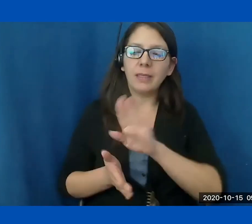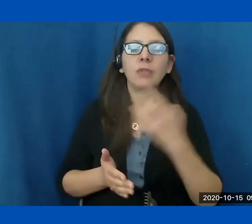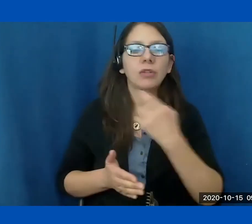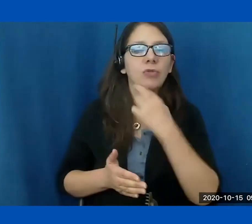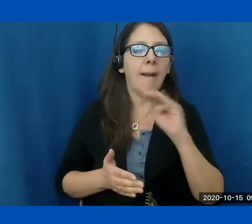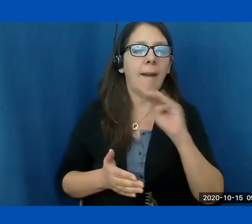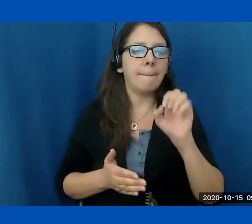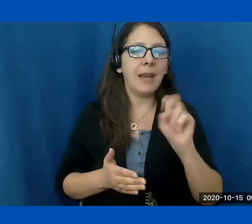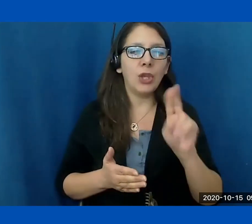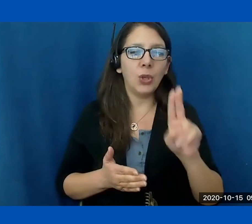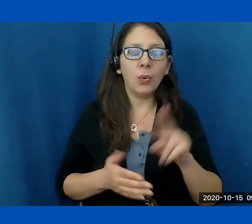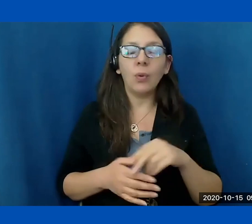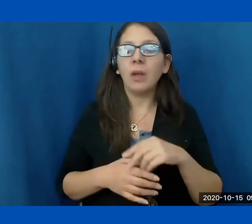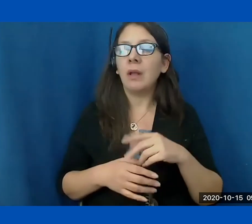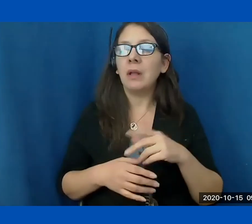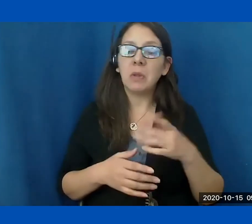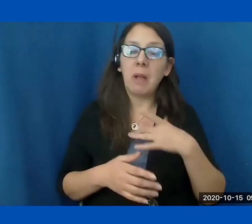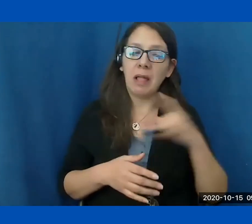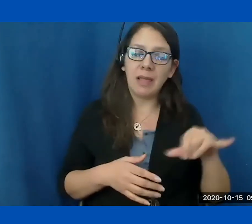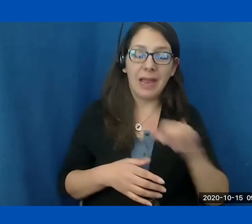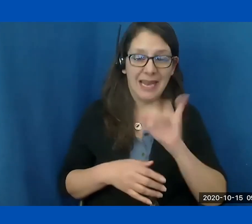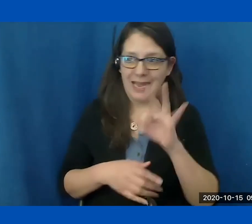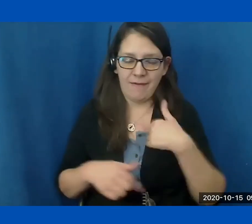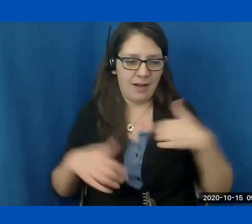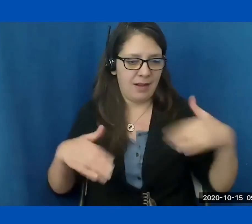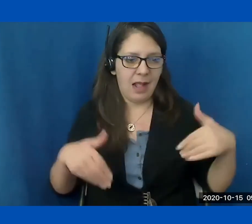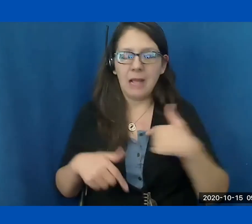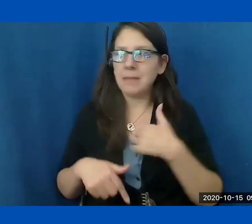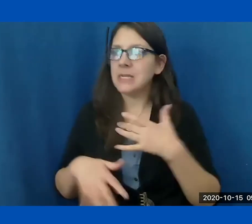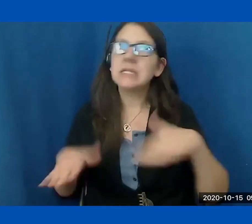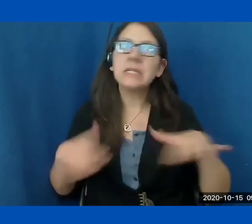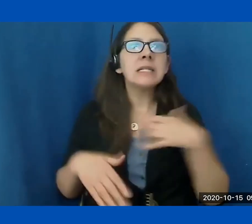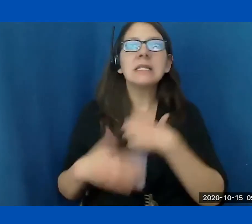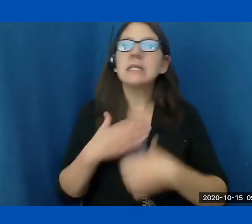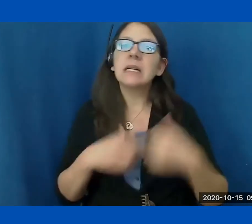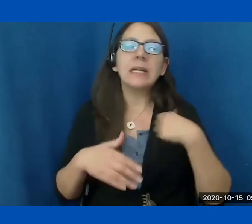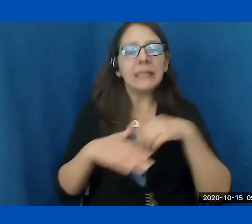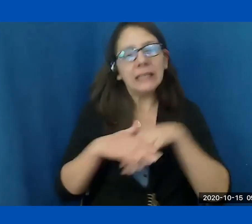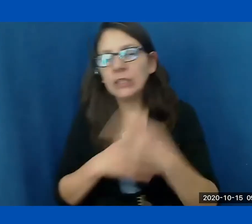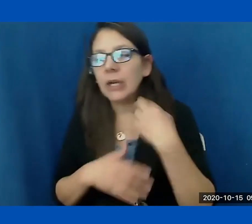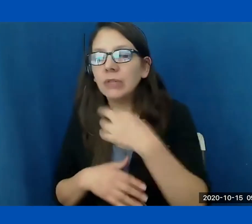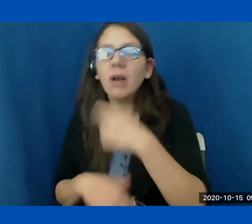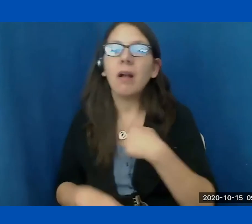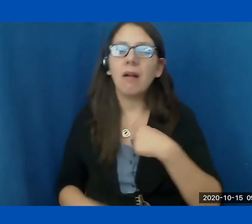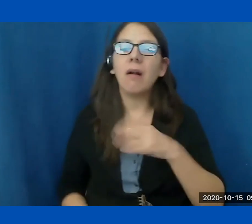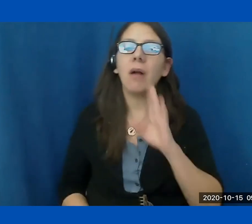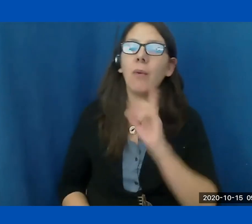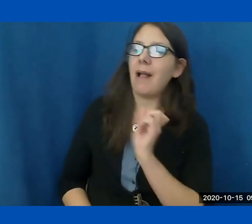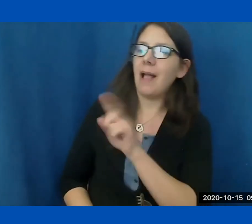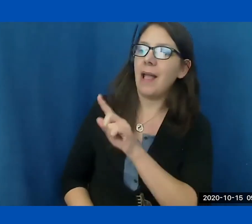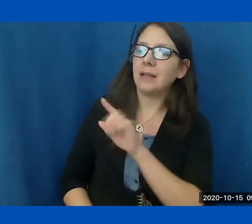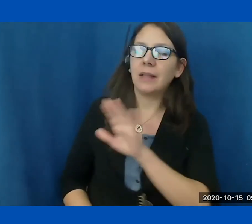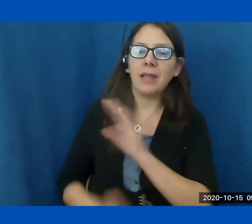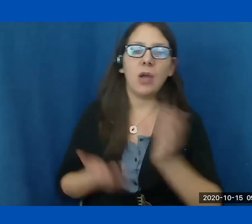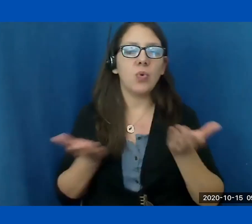the street and was hungry, I'll ask the wait staff, you know, "Hey, what do you have? You know, what's your specials?" Or "What do you have, you